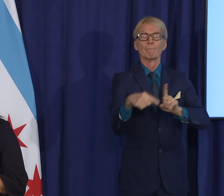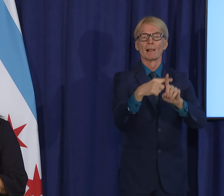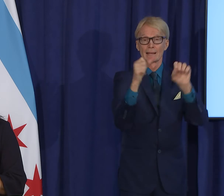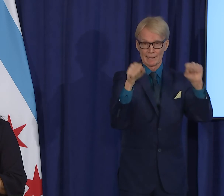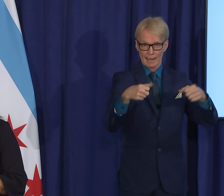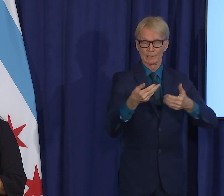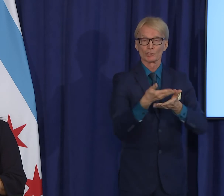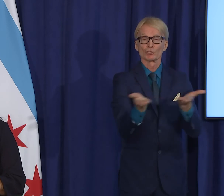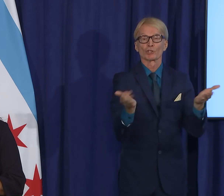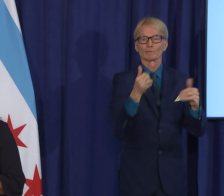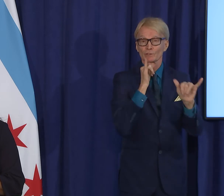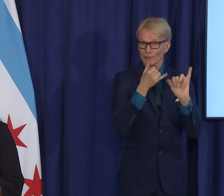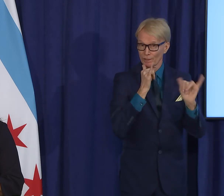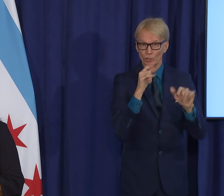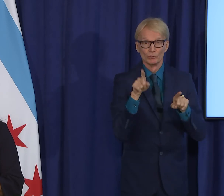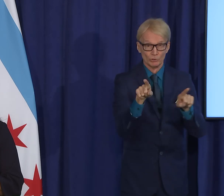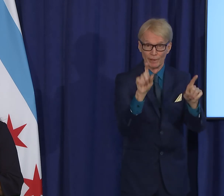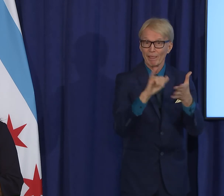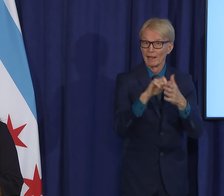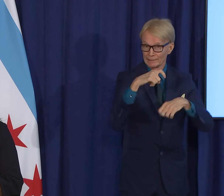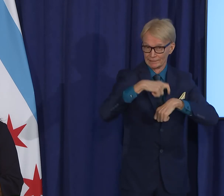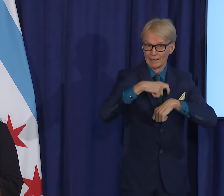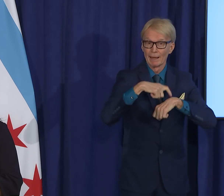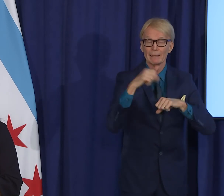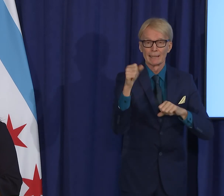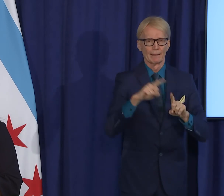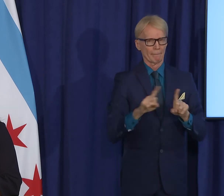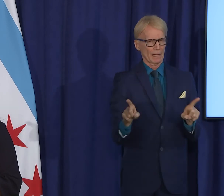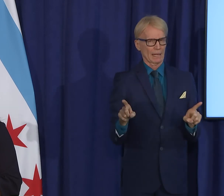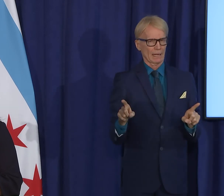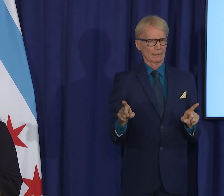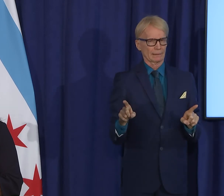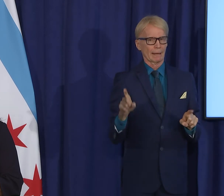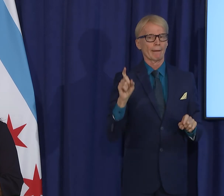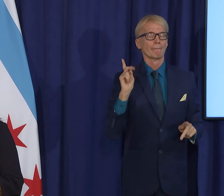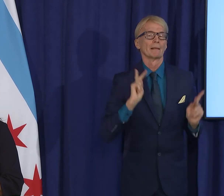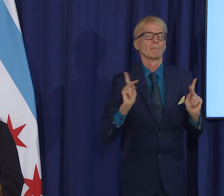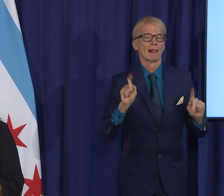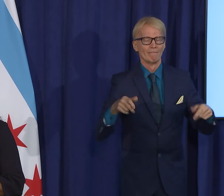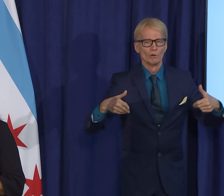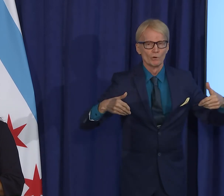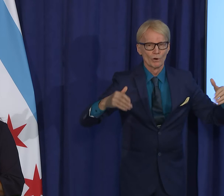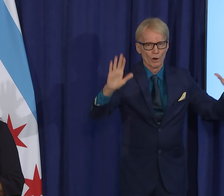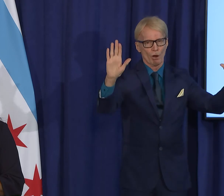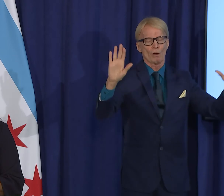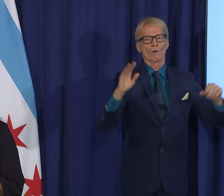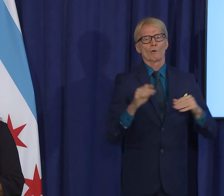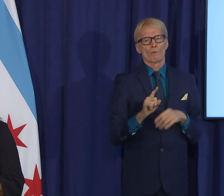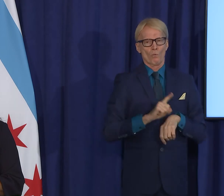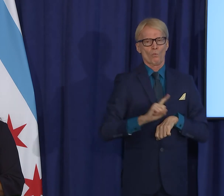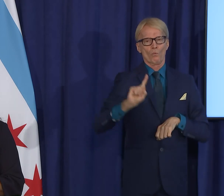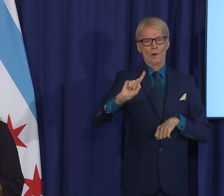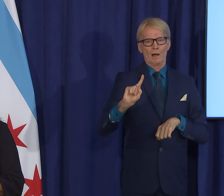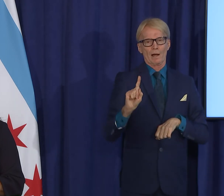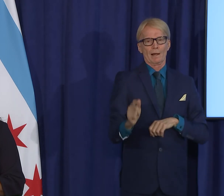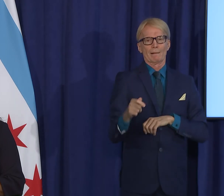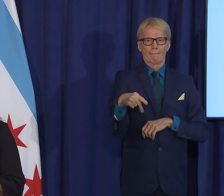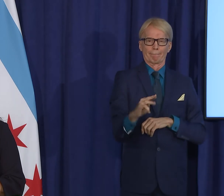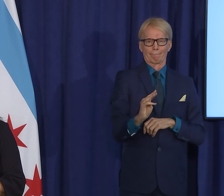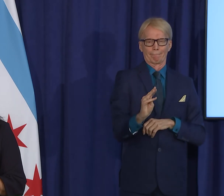time. But please note that patrons must all be off-site by 1 p.m. There are no exceptions